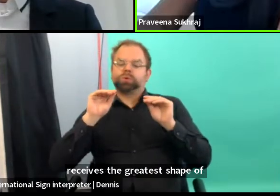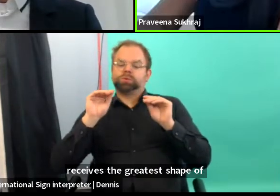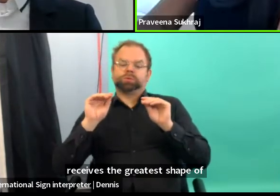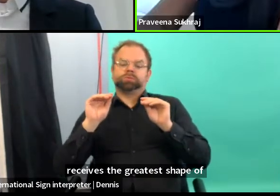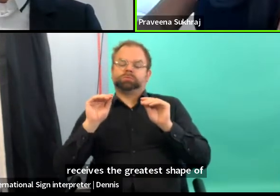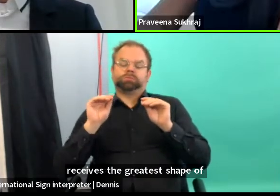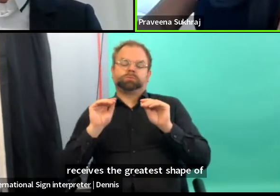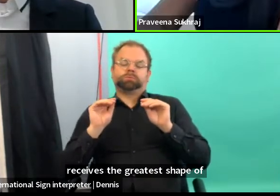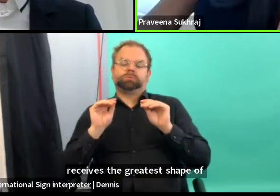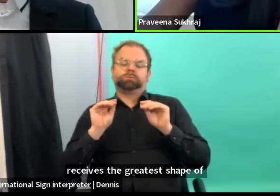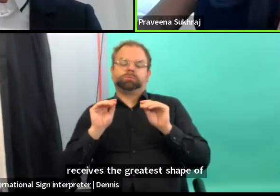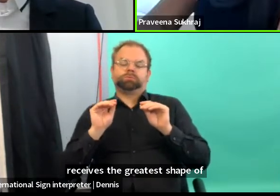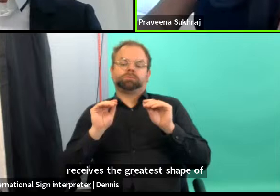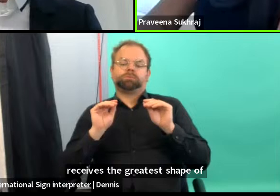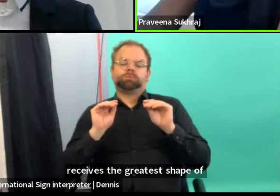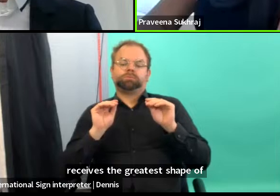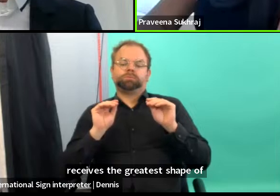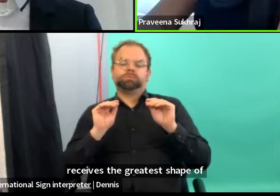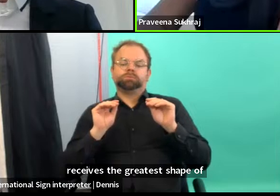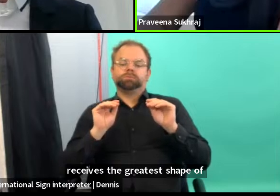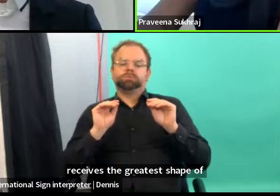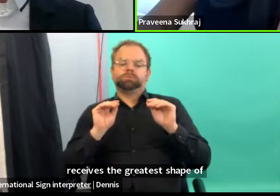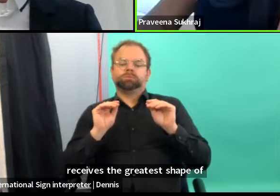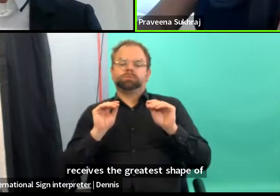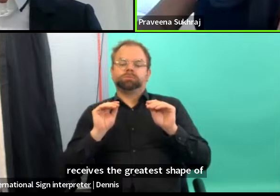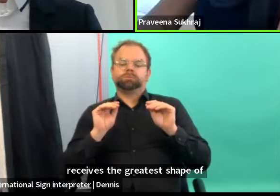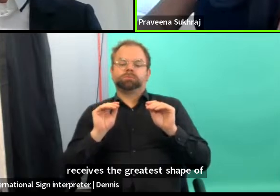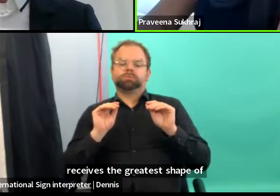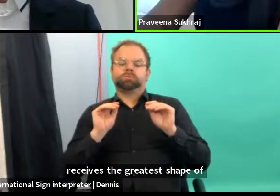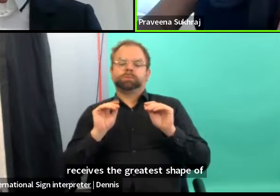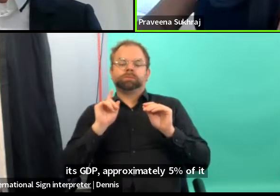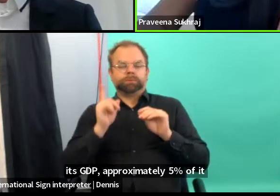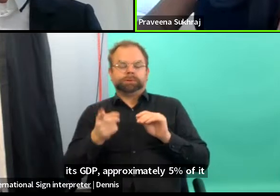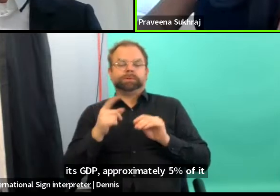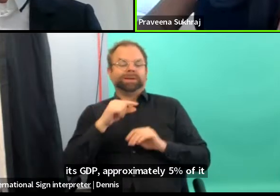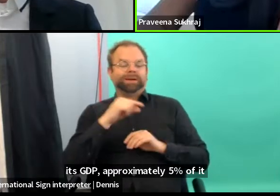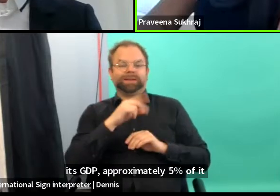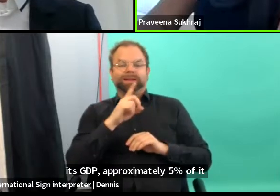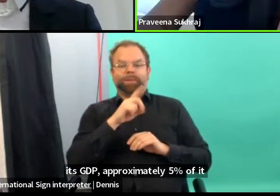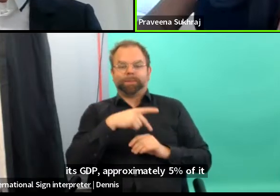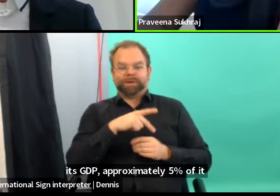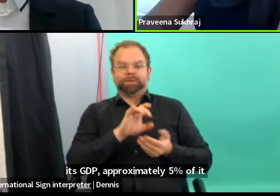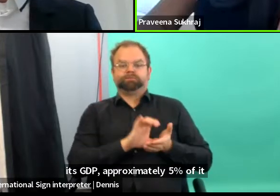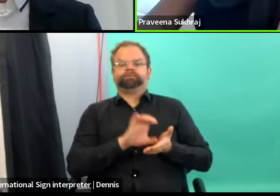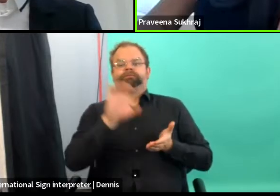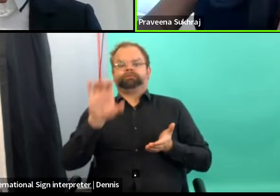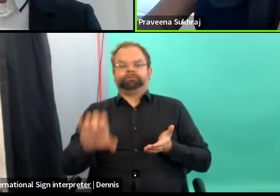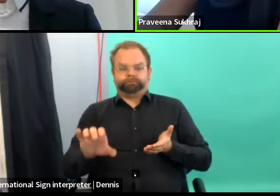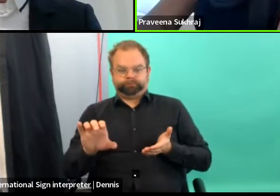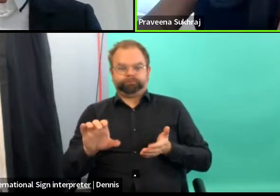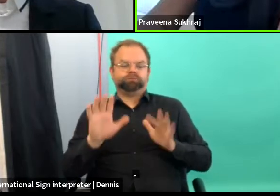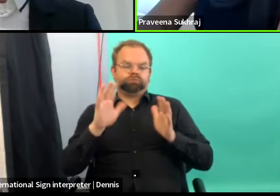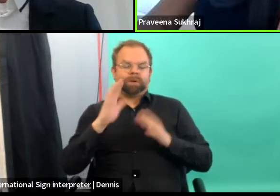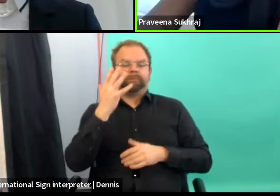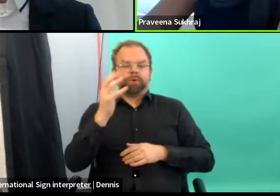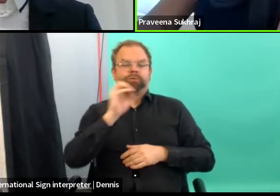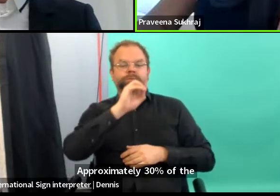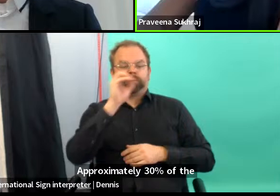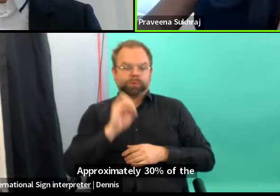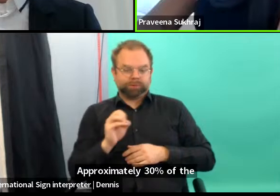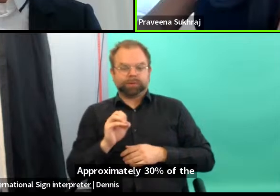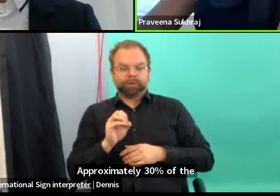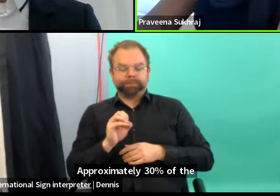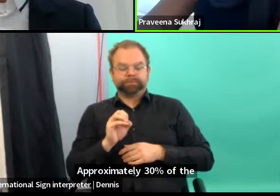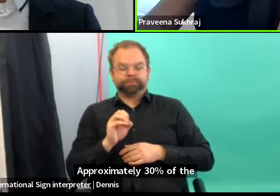GDP, approximately 5% of it. Approximately 30% of the education budget at the moment